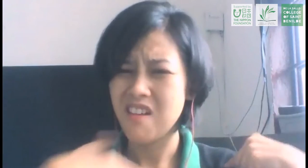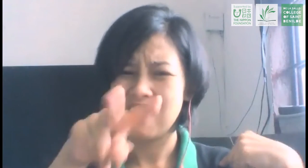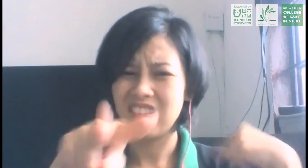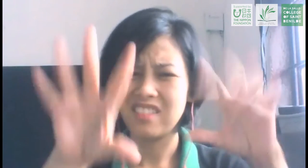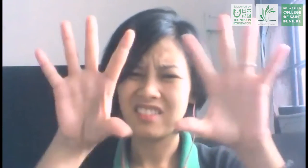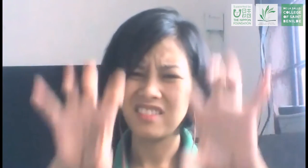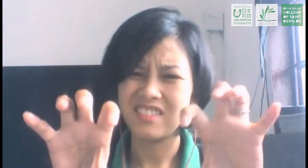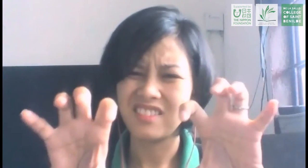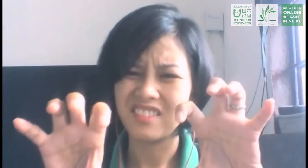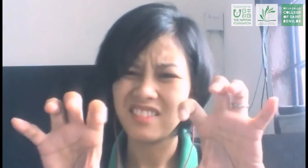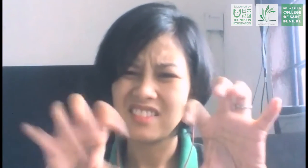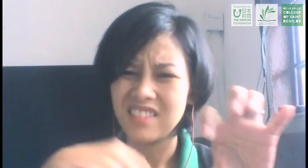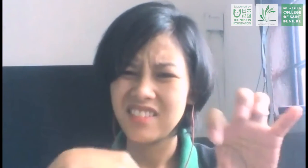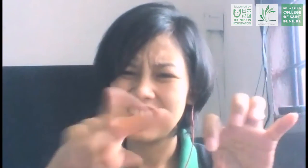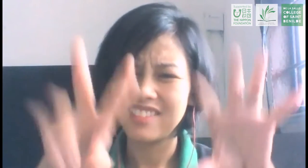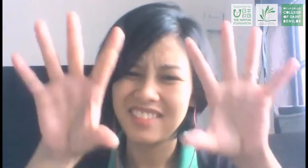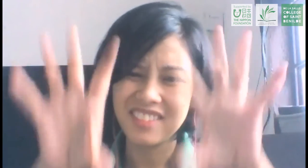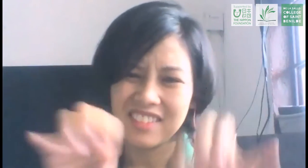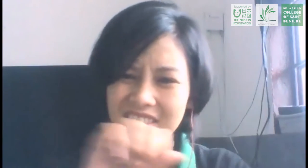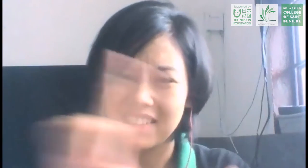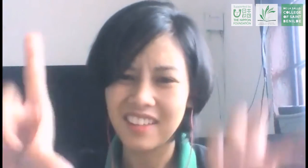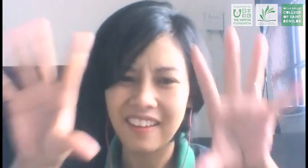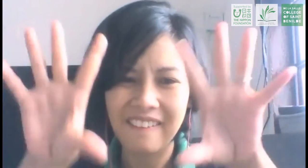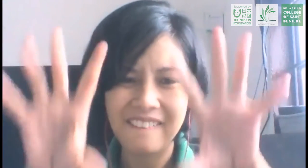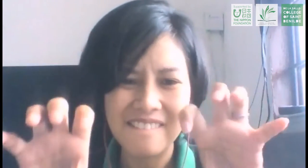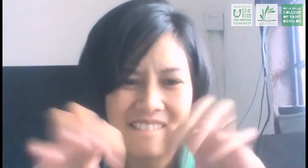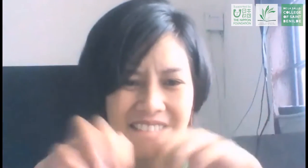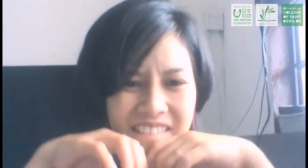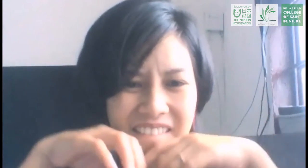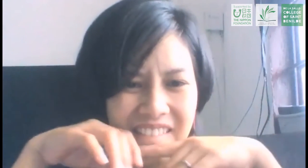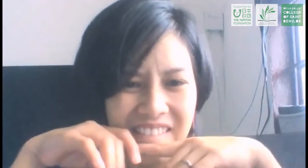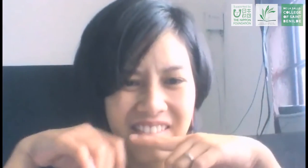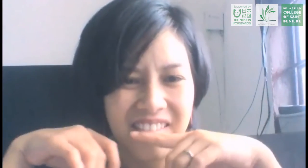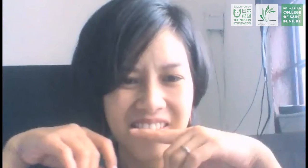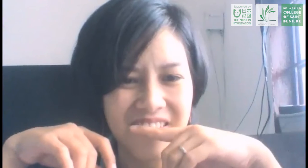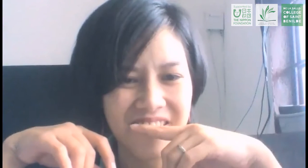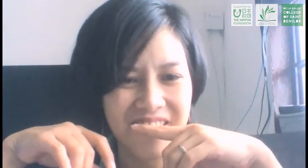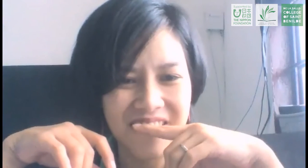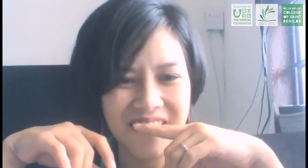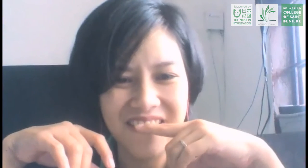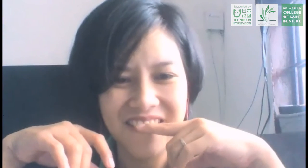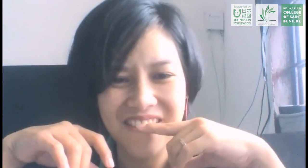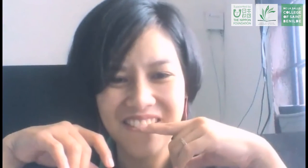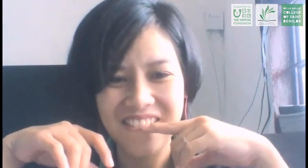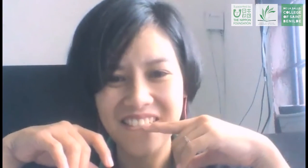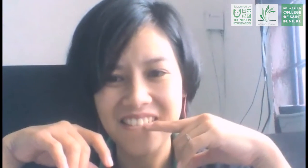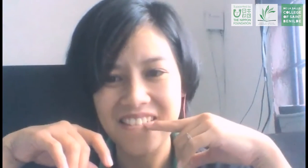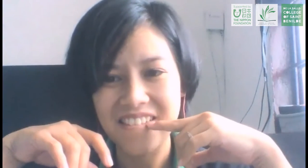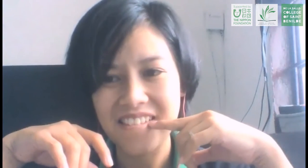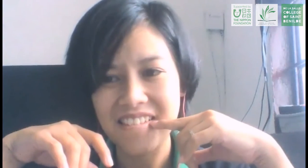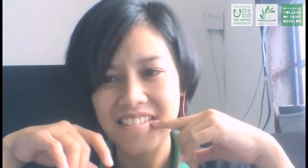Can you guys see me? Because I'm having difficulty seeing you guys. It's frozen on my